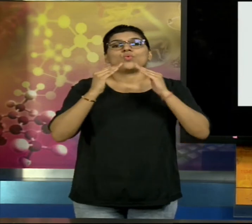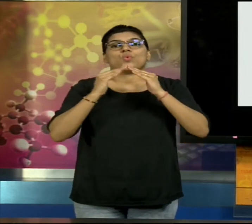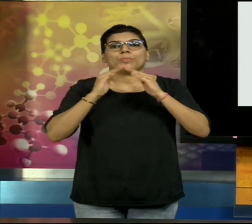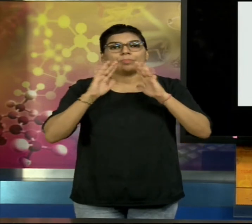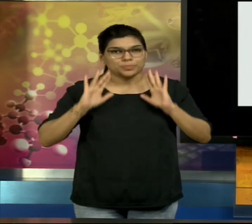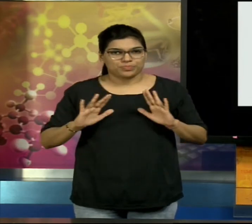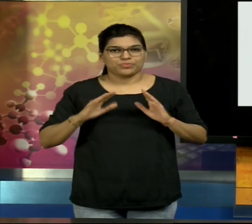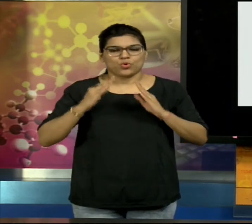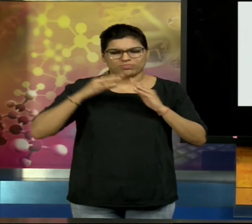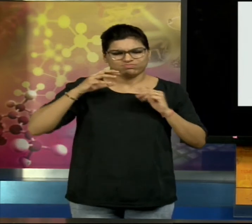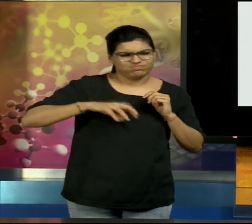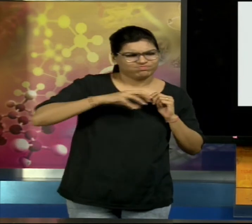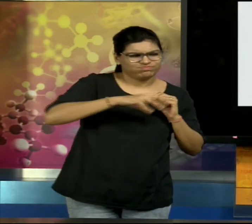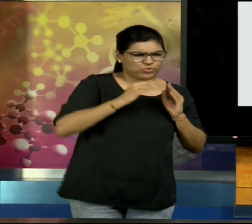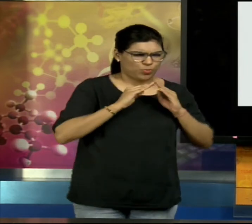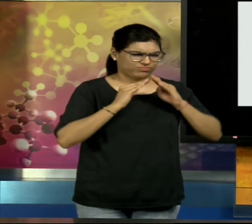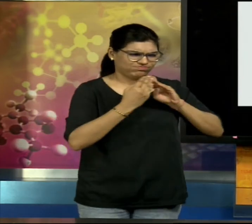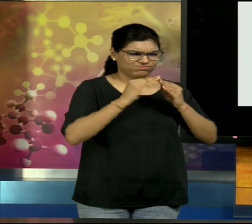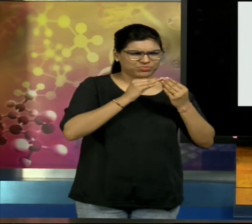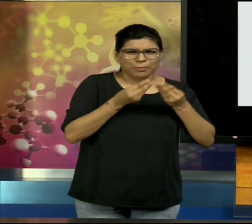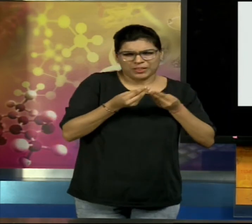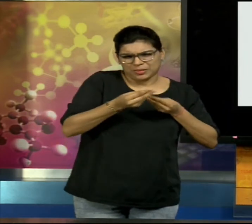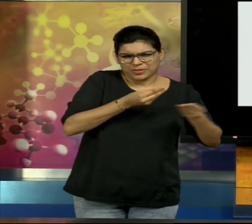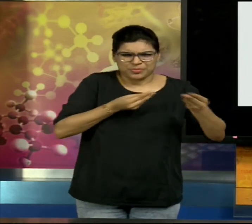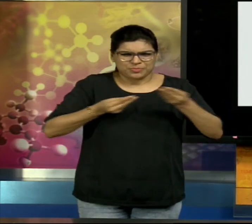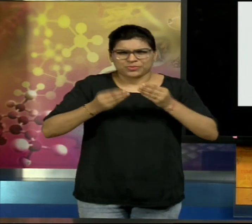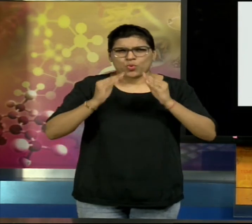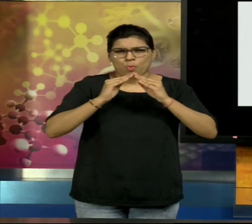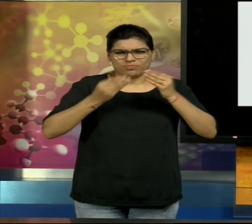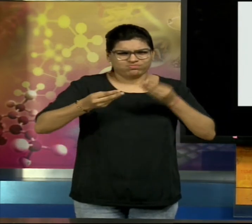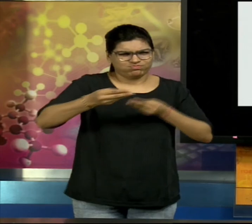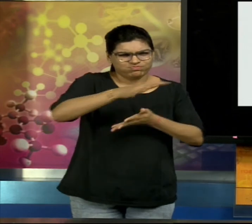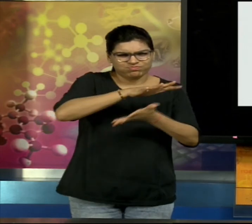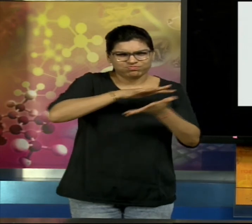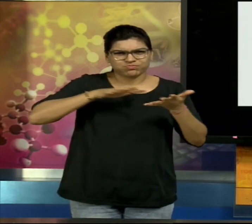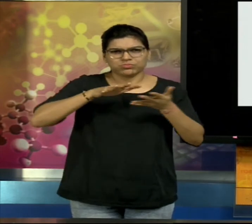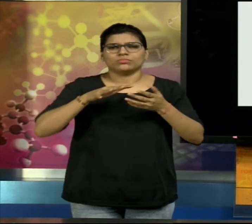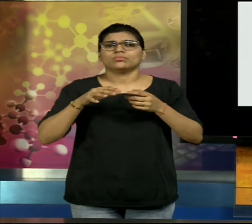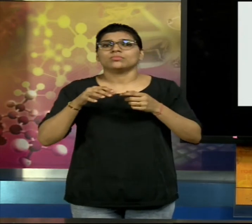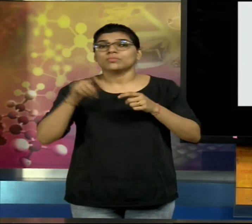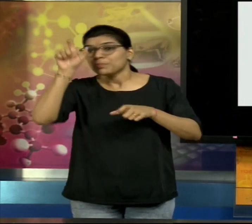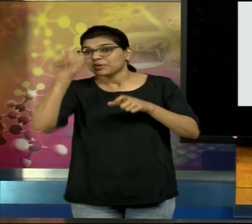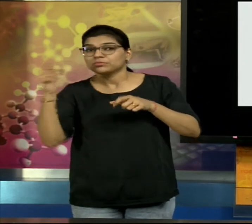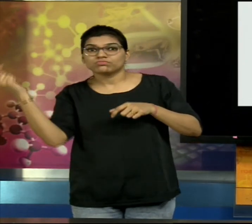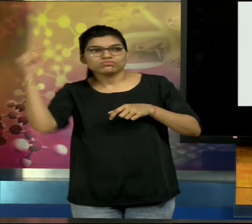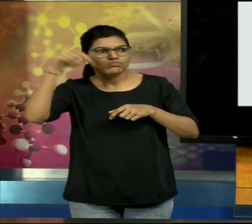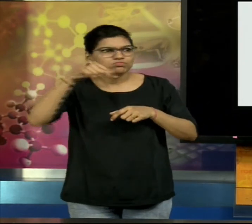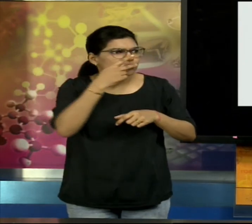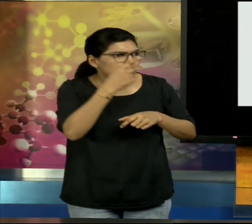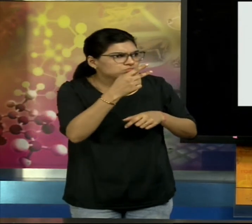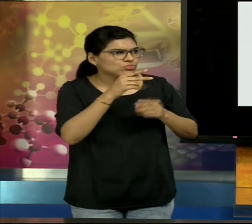This is not related to mall. These are all the places where we live.